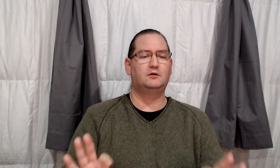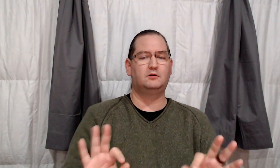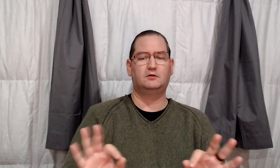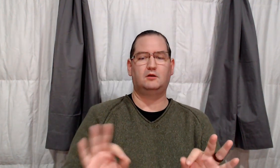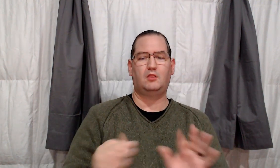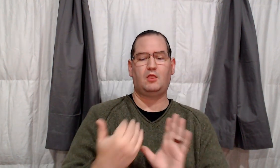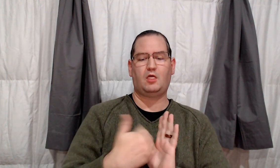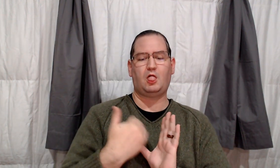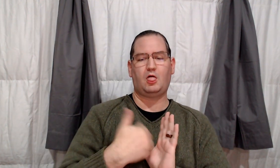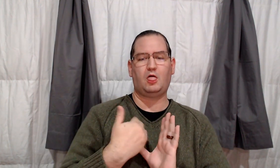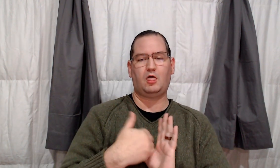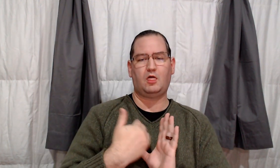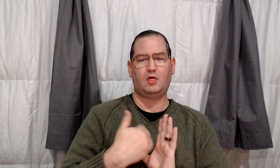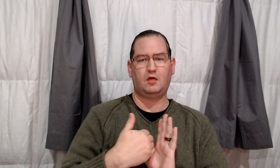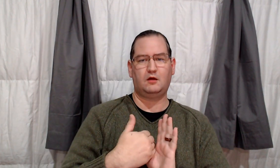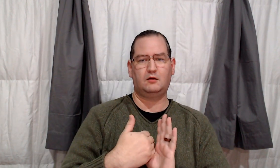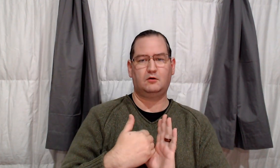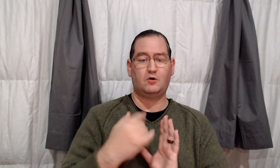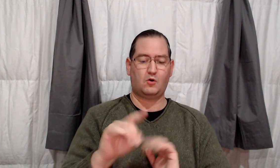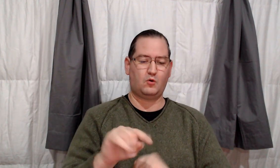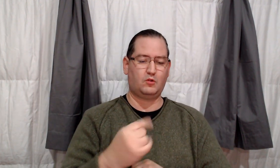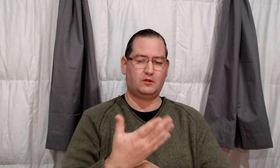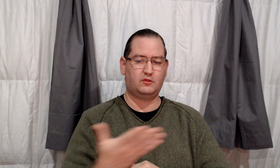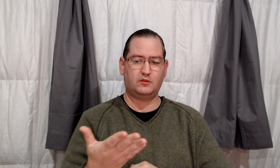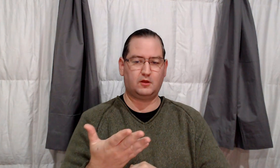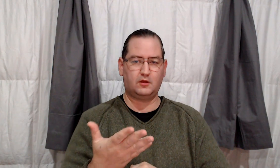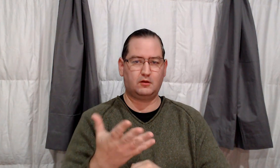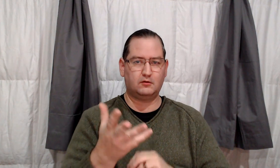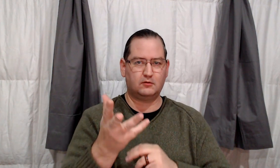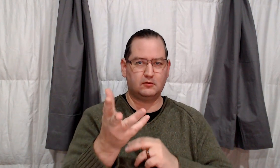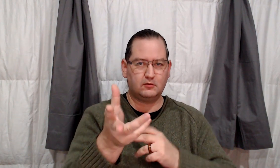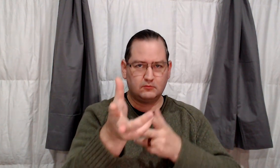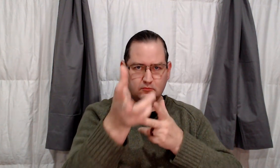voice, freedom from the smoking habit forever.